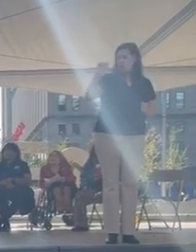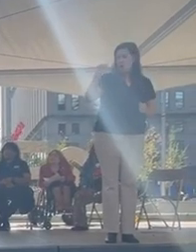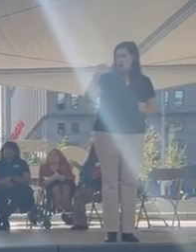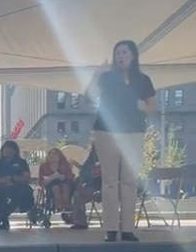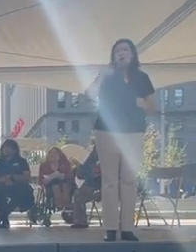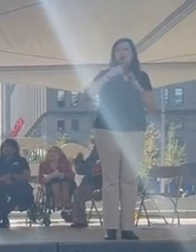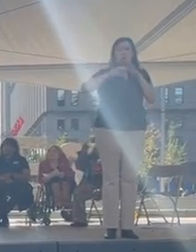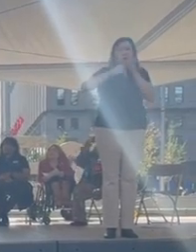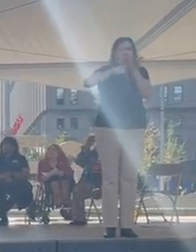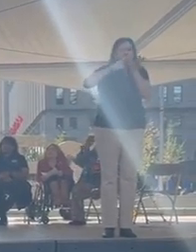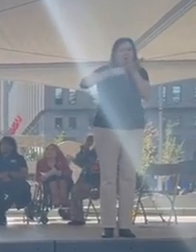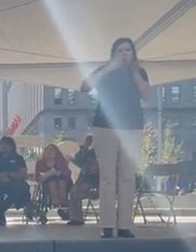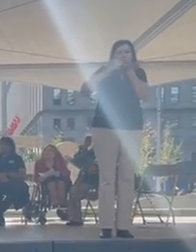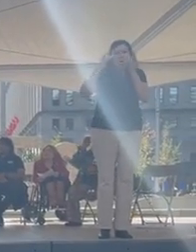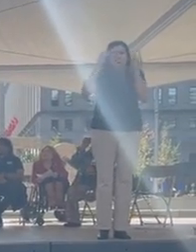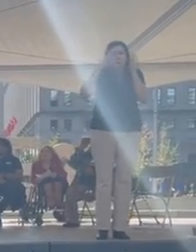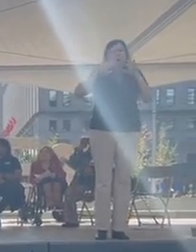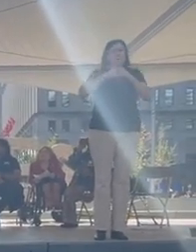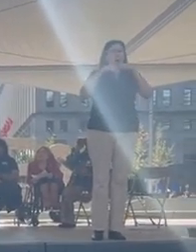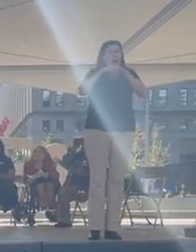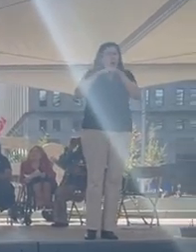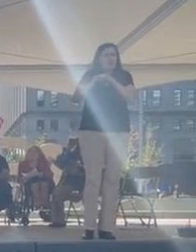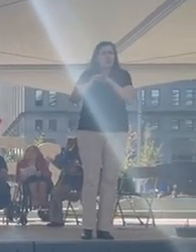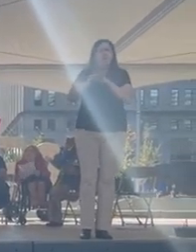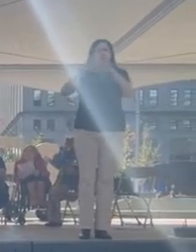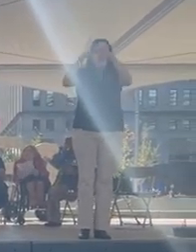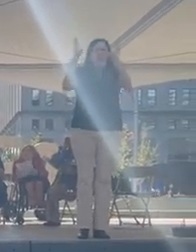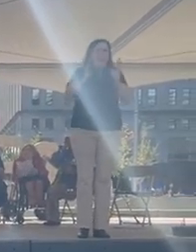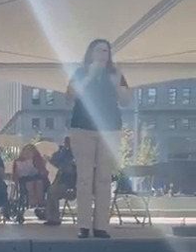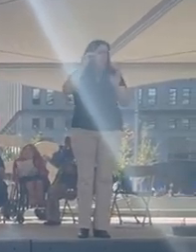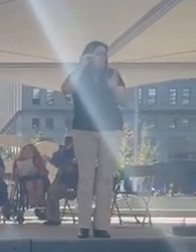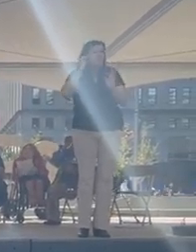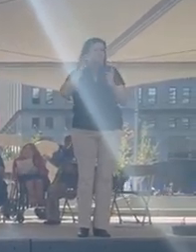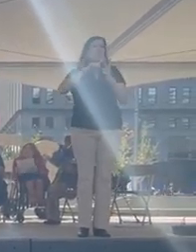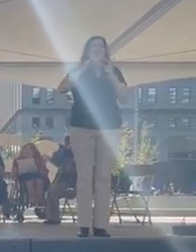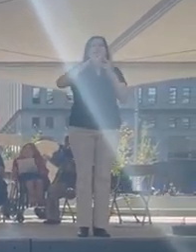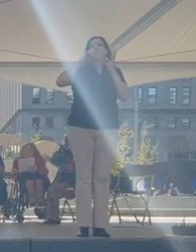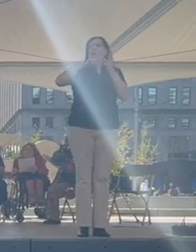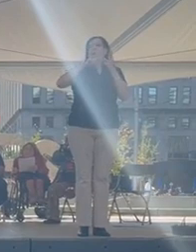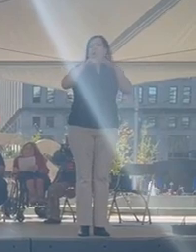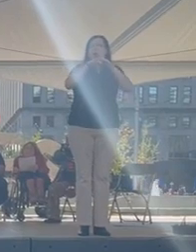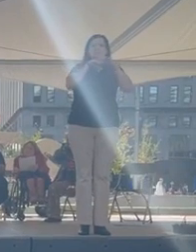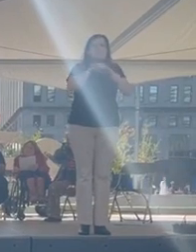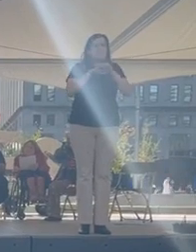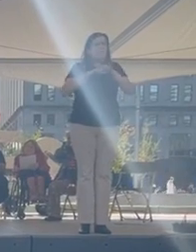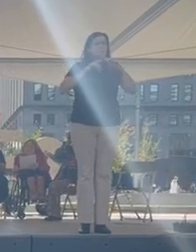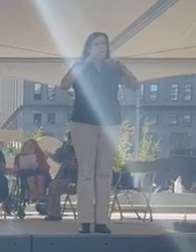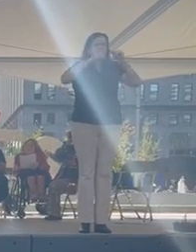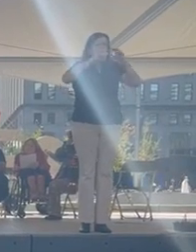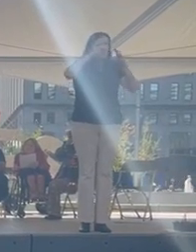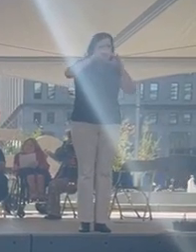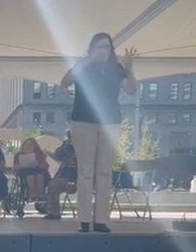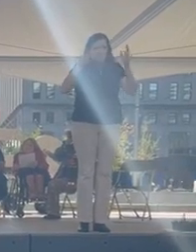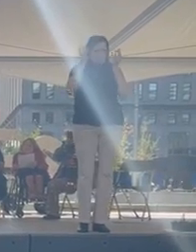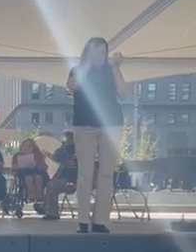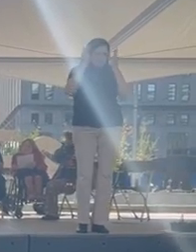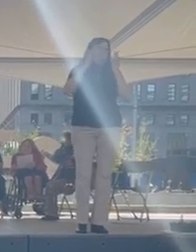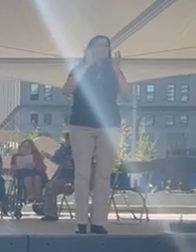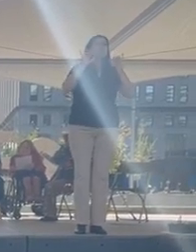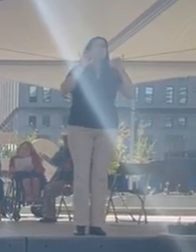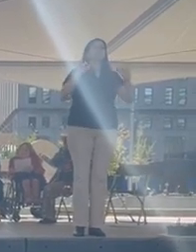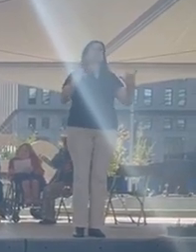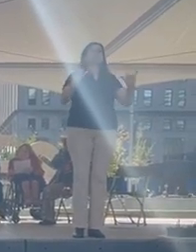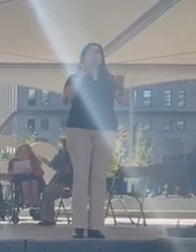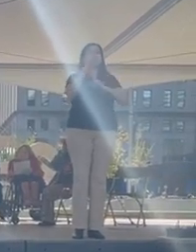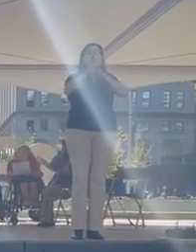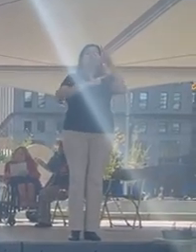having a conversation about accessible housing, and we had a conversation about accessible infrastructure, and we got to a point of universal design, the